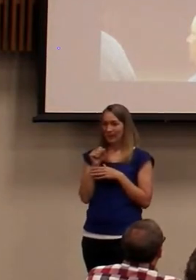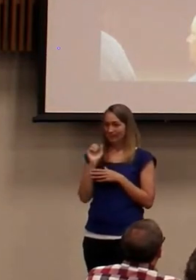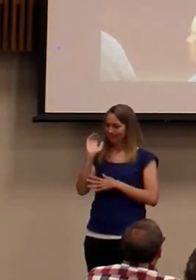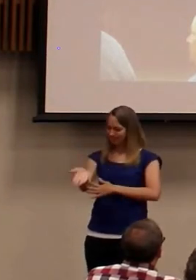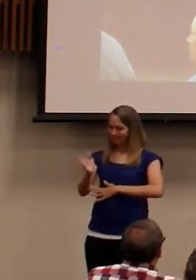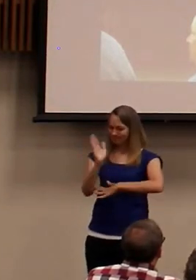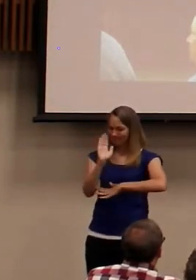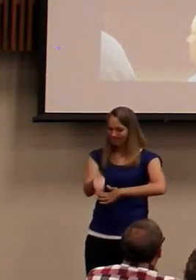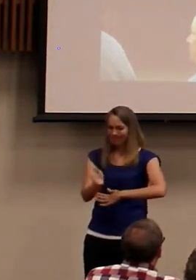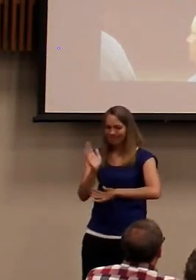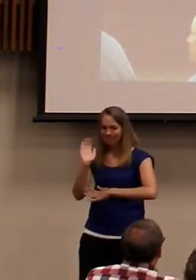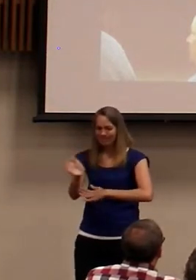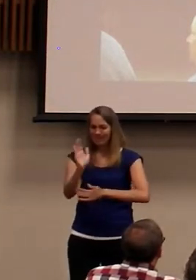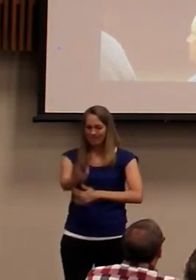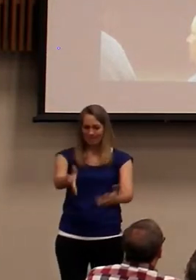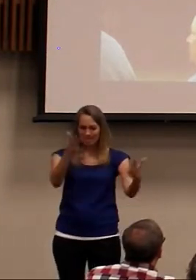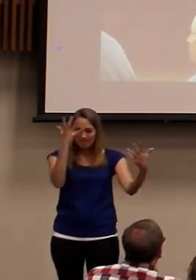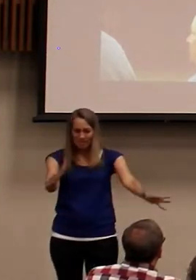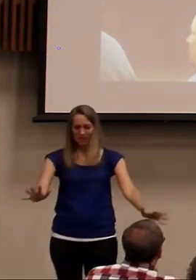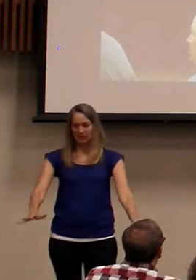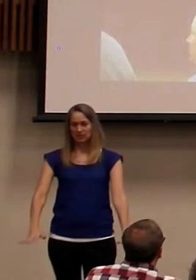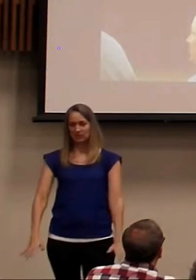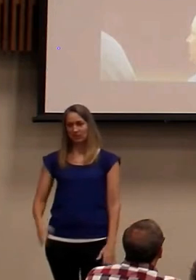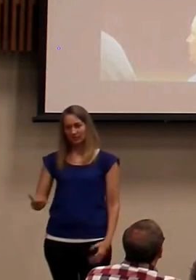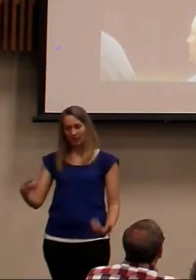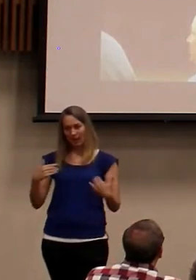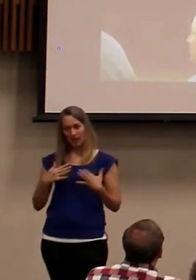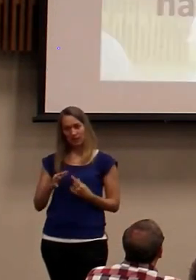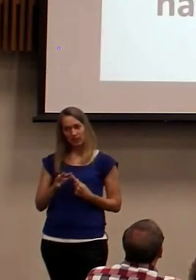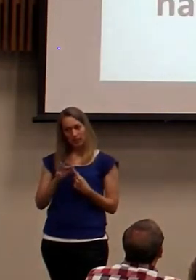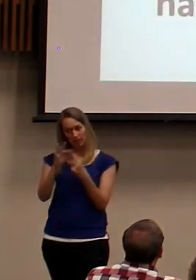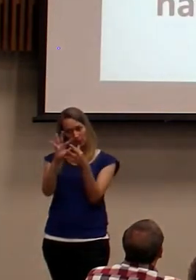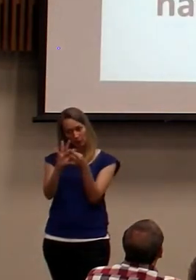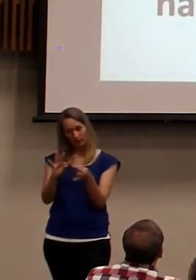his lesson, he had a special message for us.